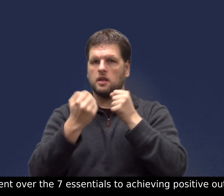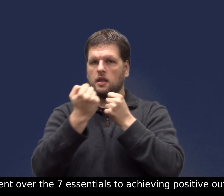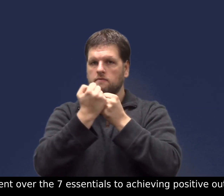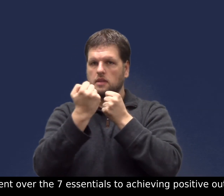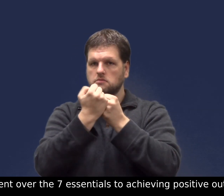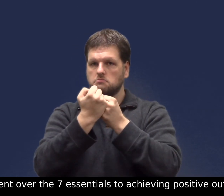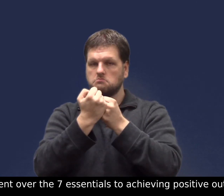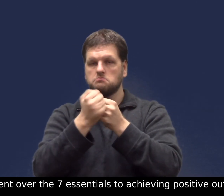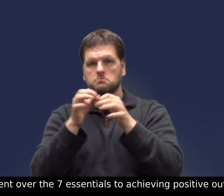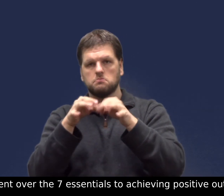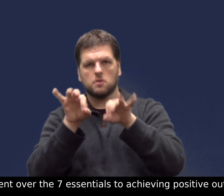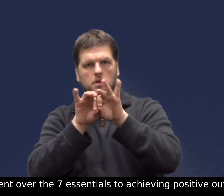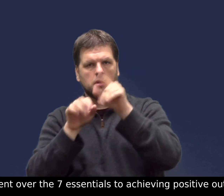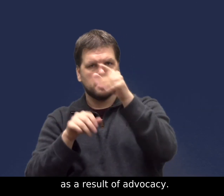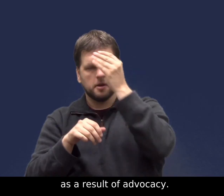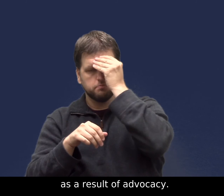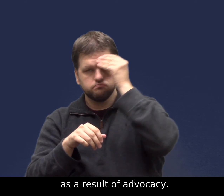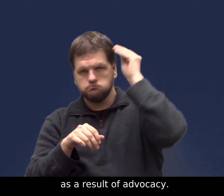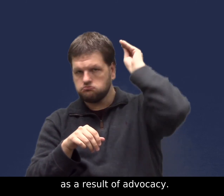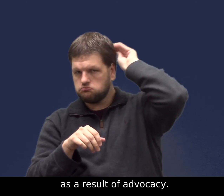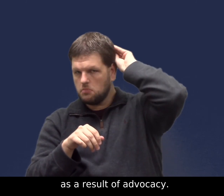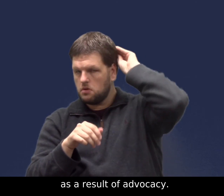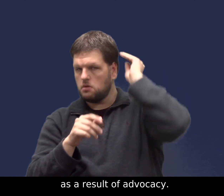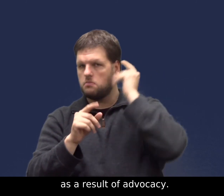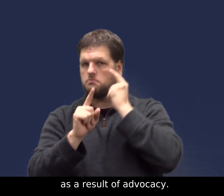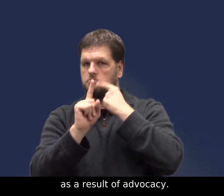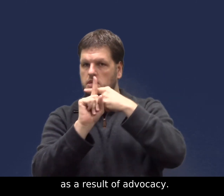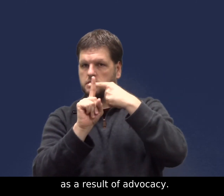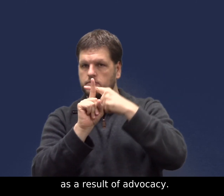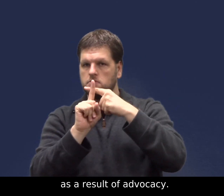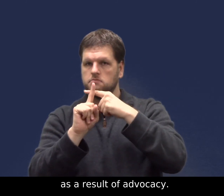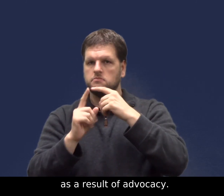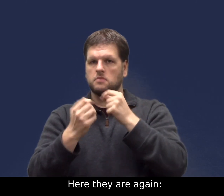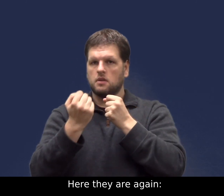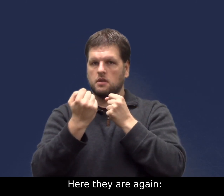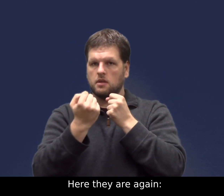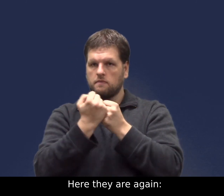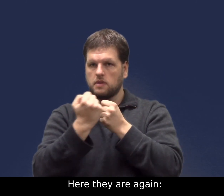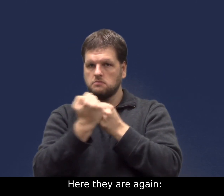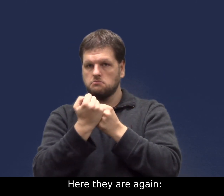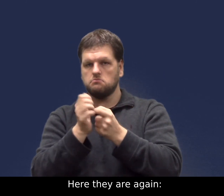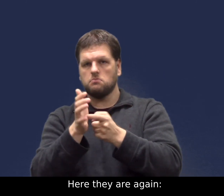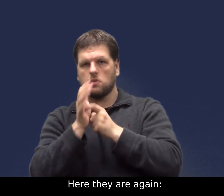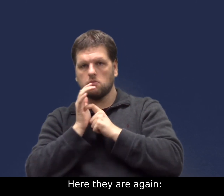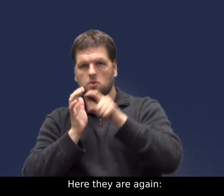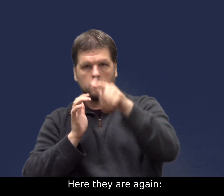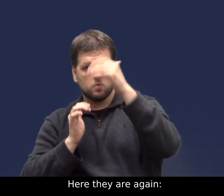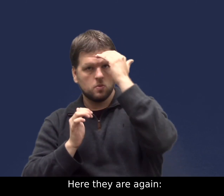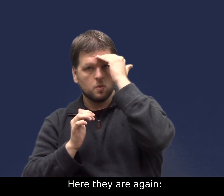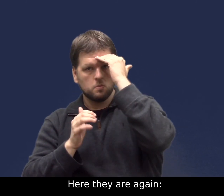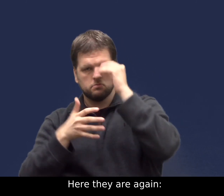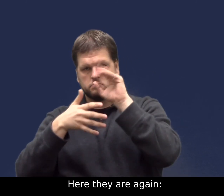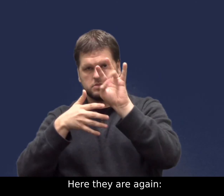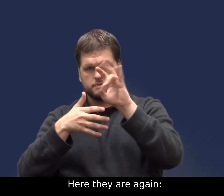achieving positive outcomes as a result of advocacy. Here they are again.